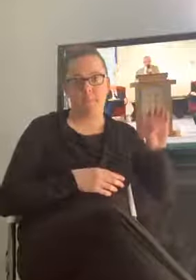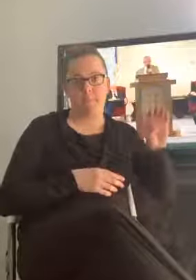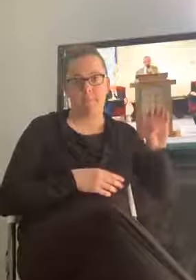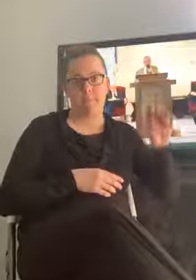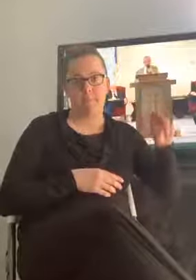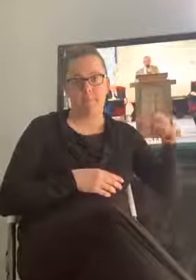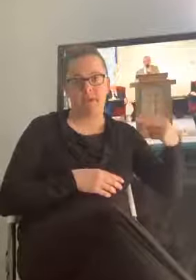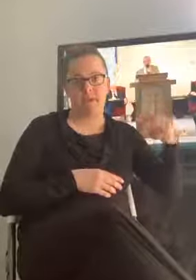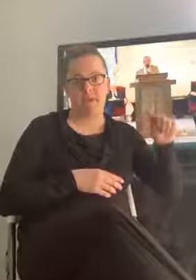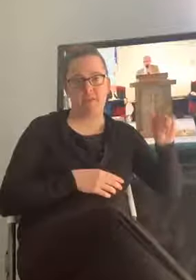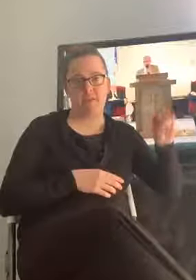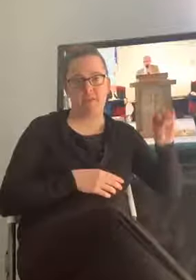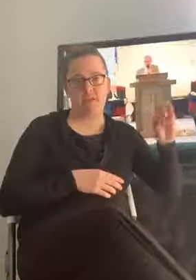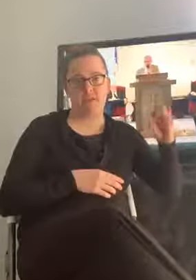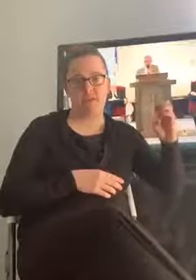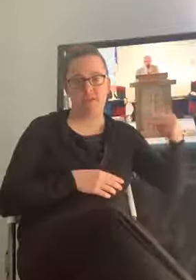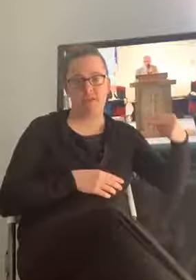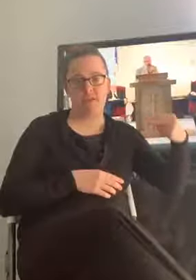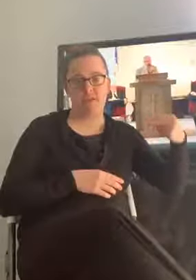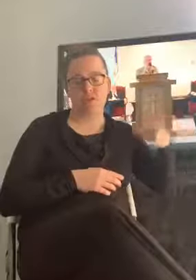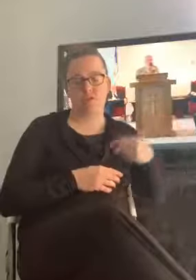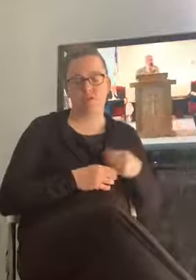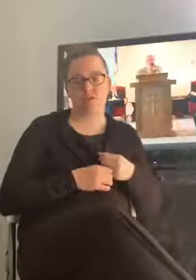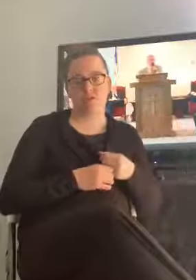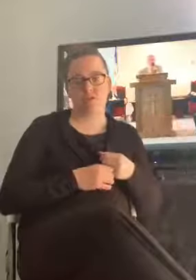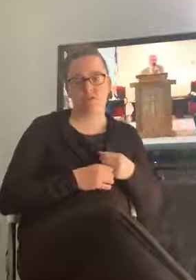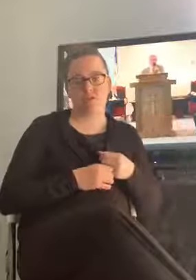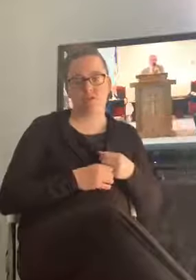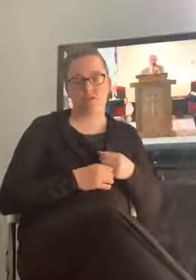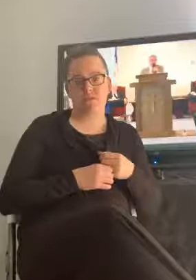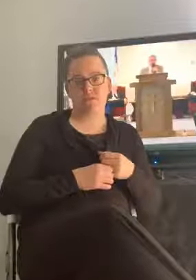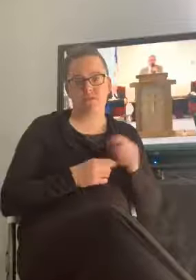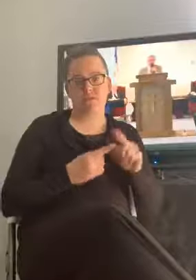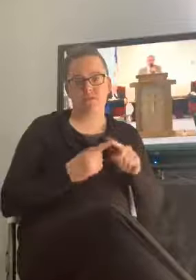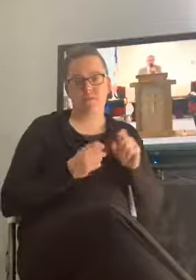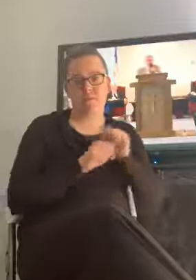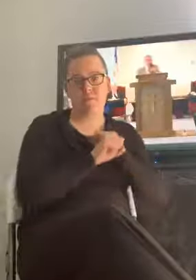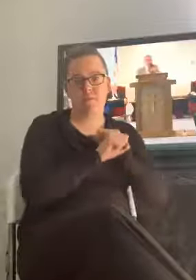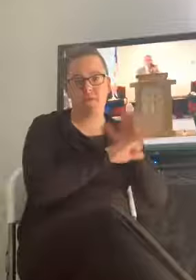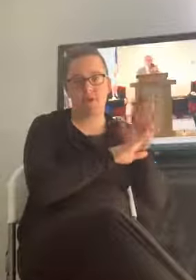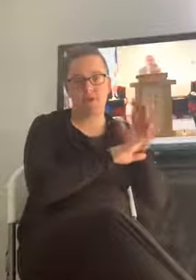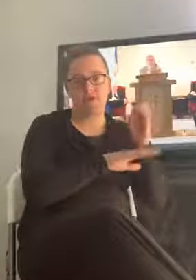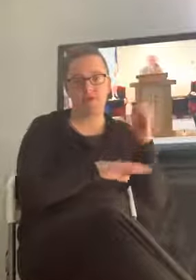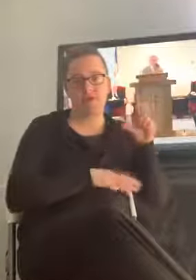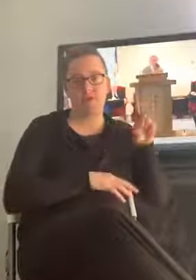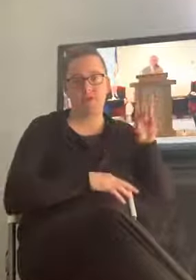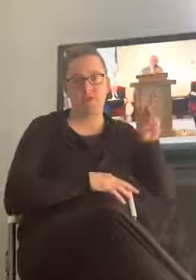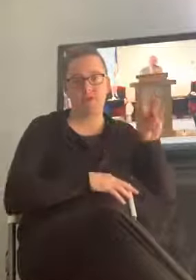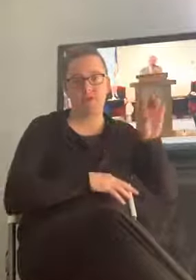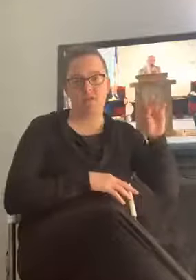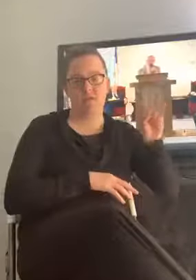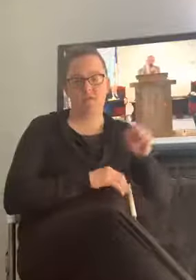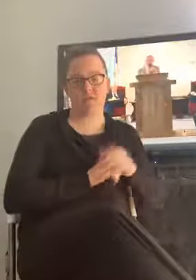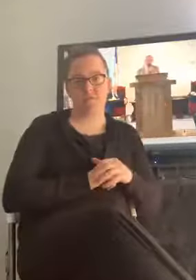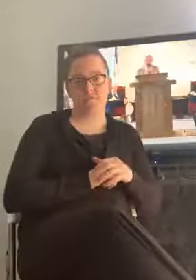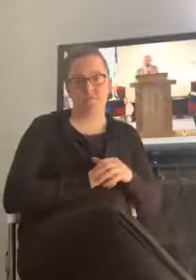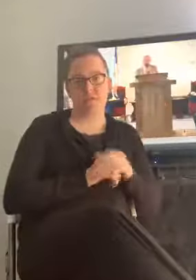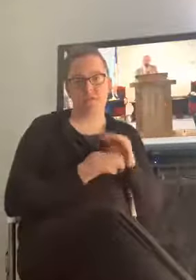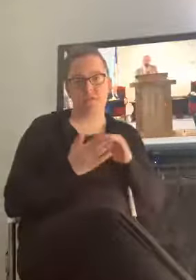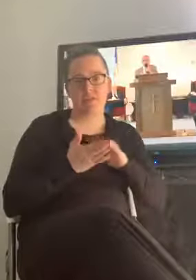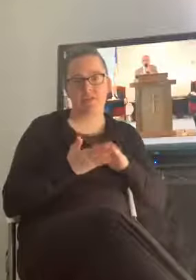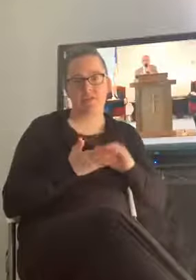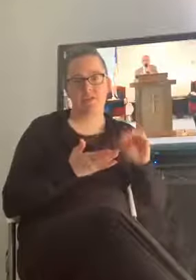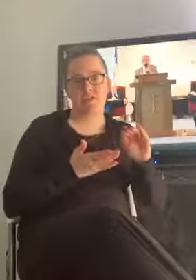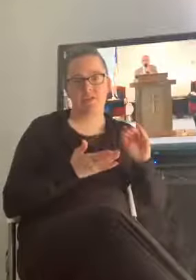by the Mount of Olives, he instructed two of his disciples. The Lord sent two of his disciples to go